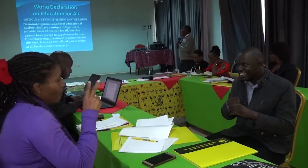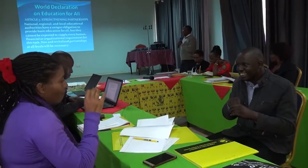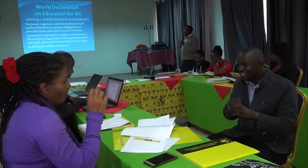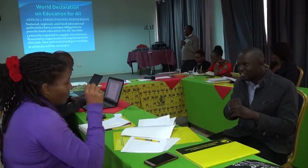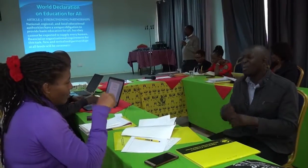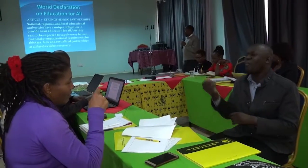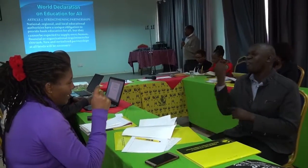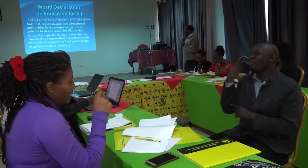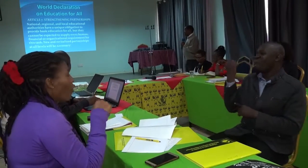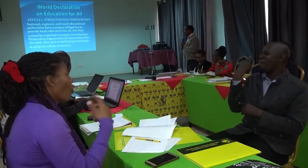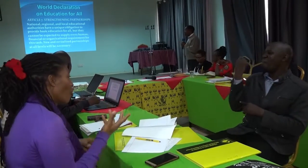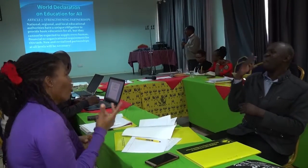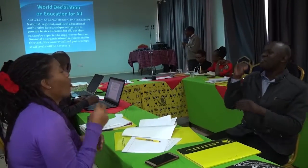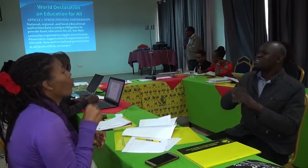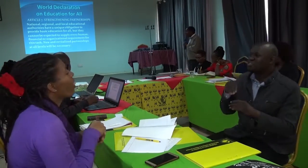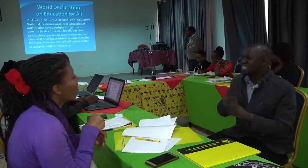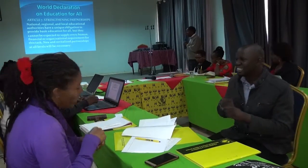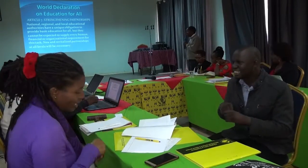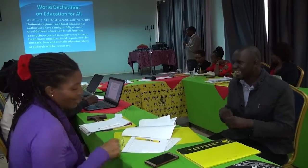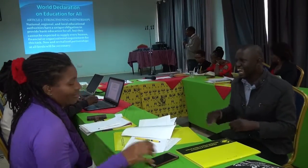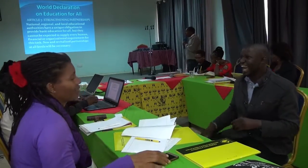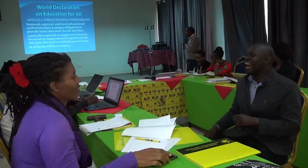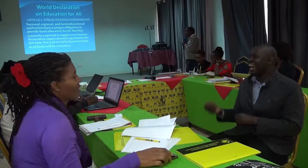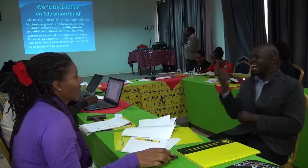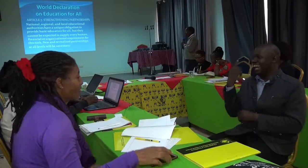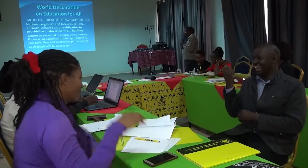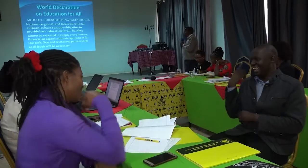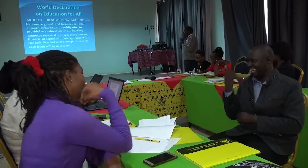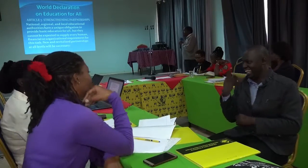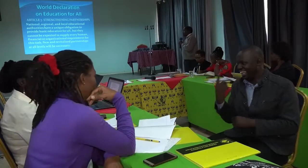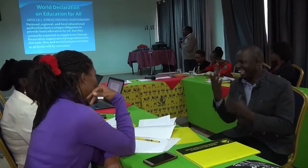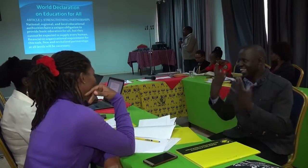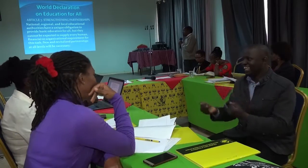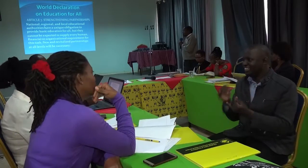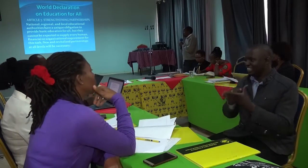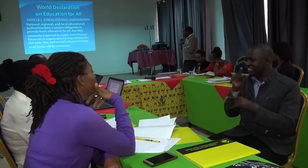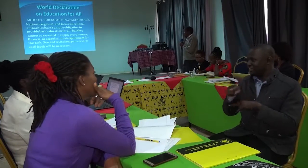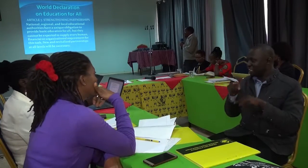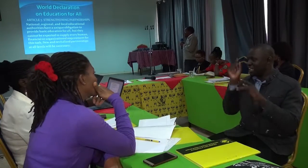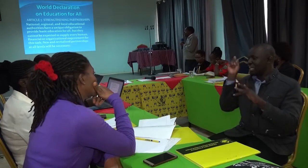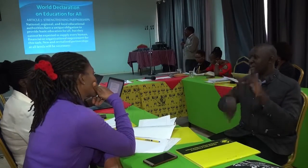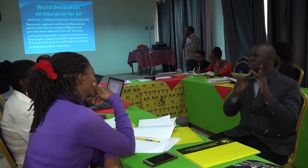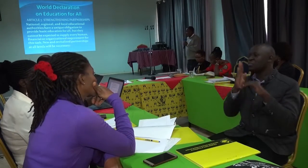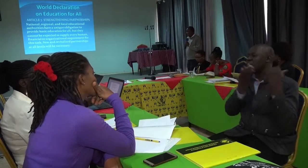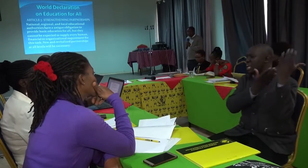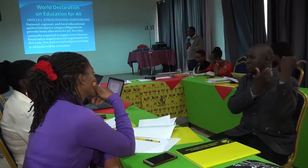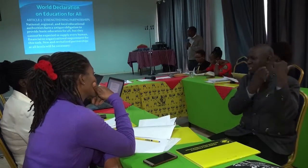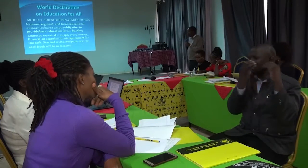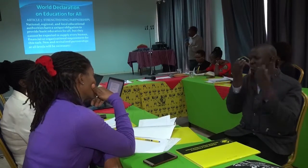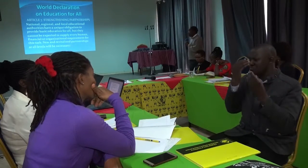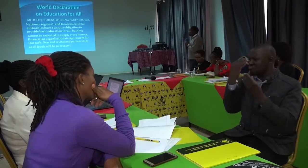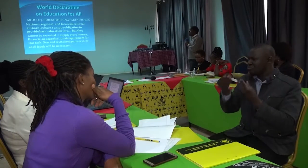unique obligation to provide basic education for all, but they cannot be expected to supply every human